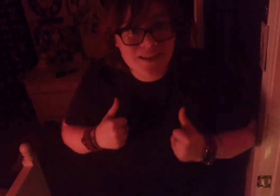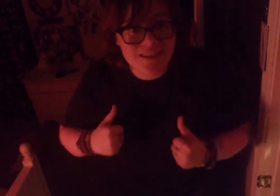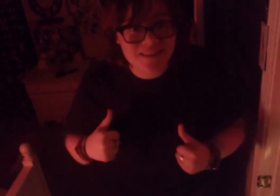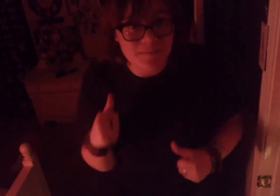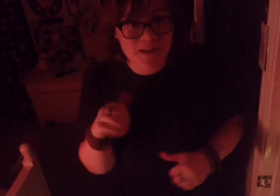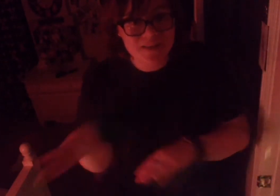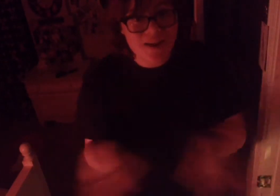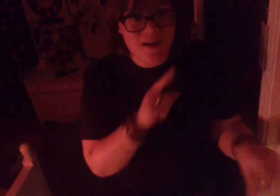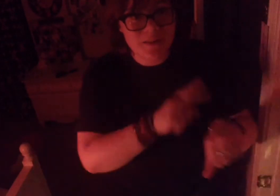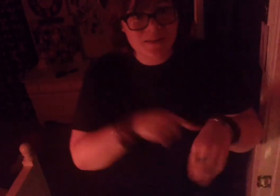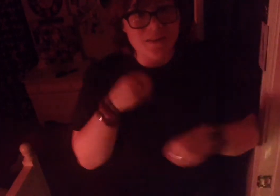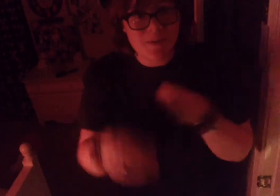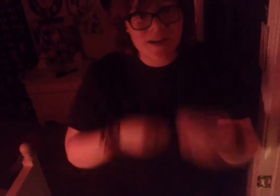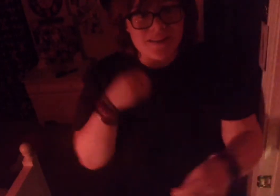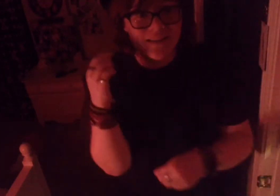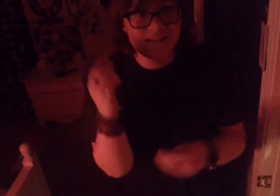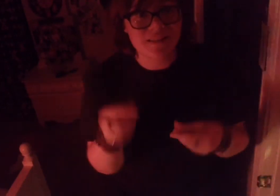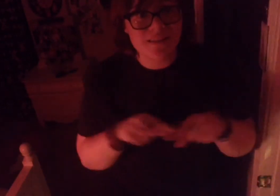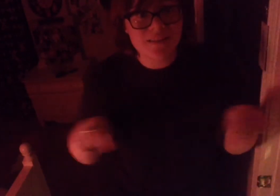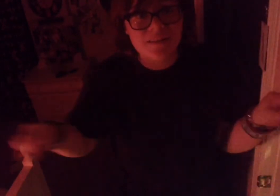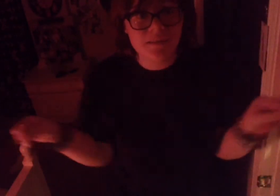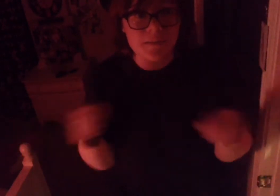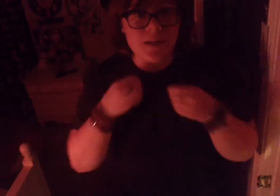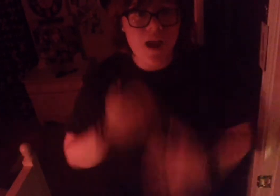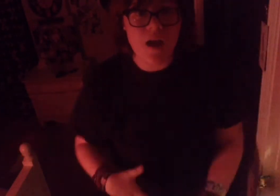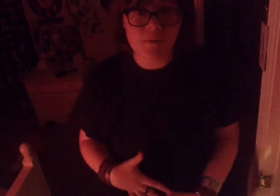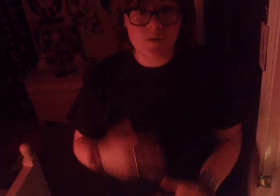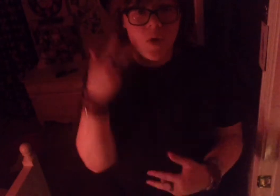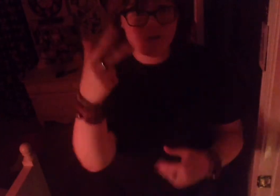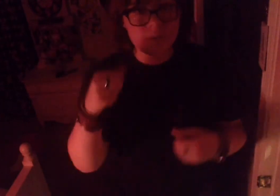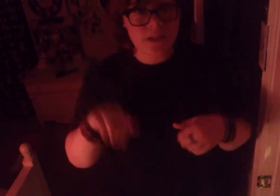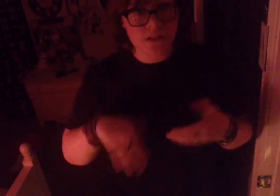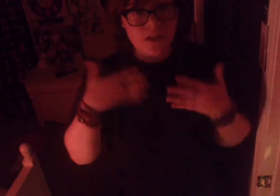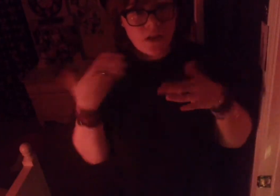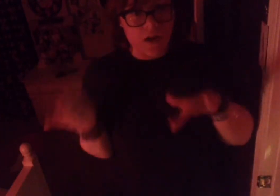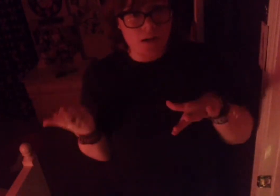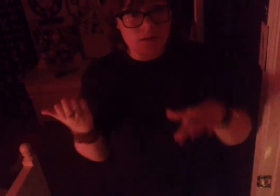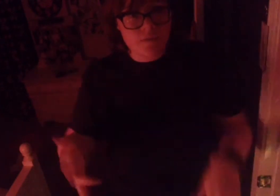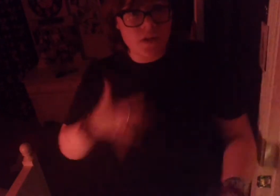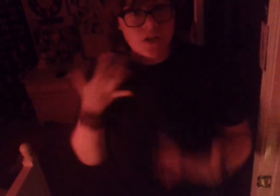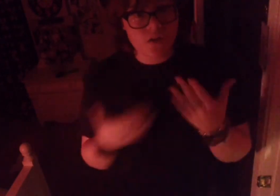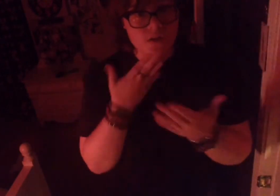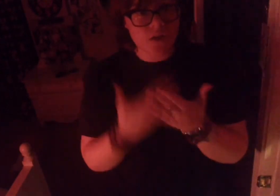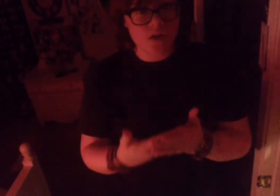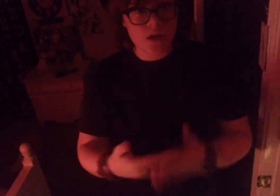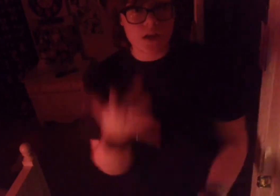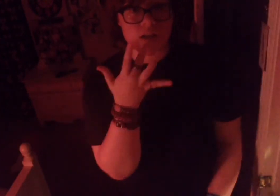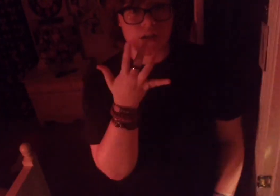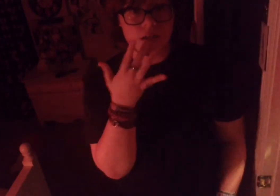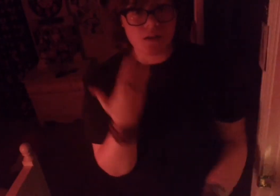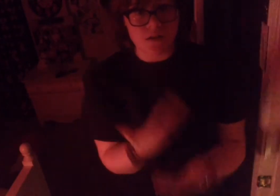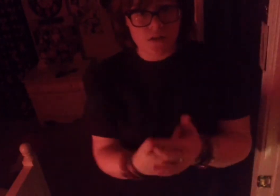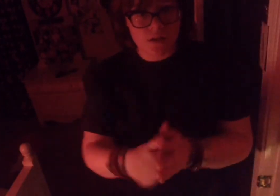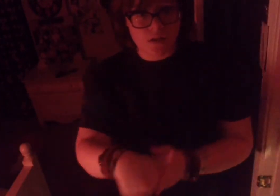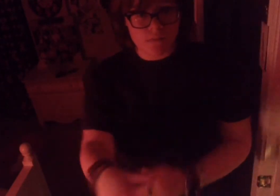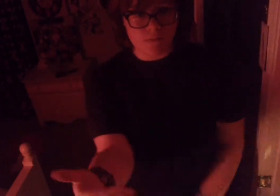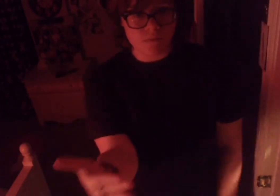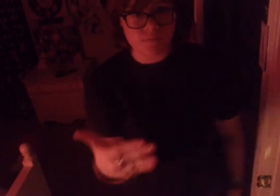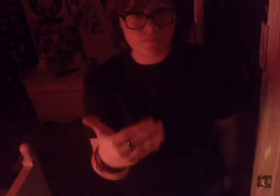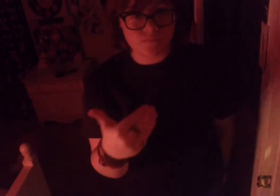done my time and served my sentence. Dress me up and watch me die. If it feels good, tastes good, it must